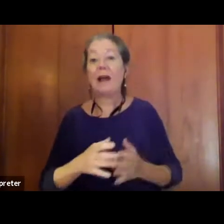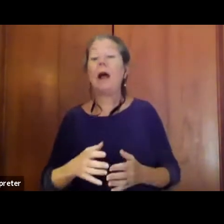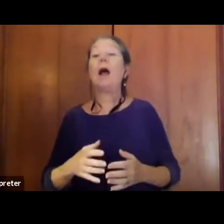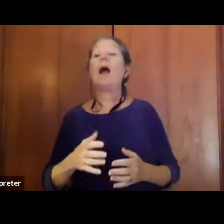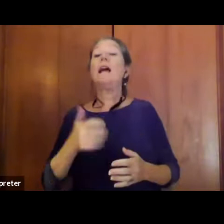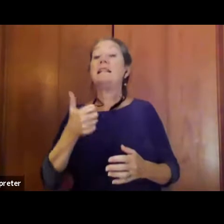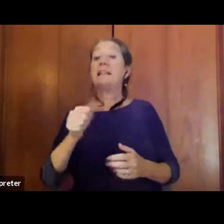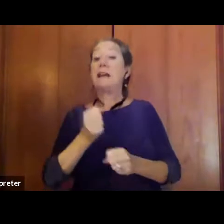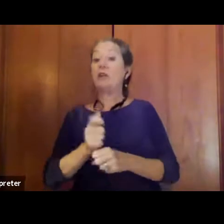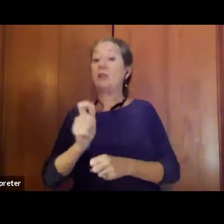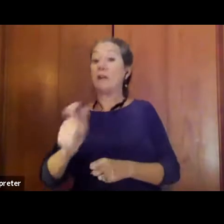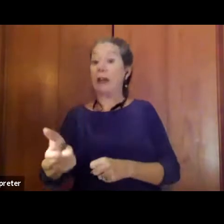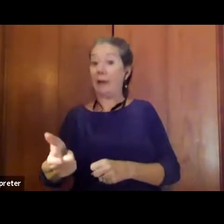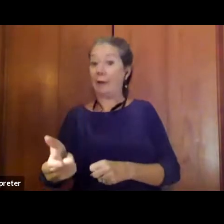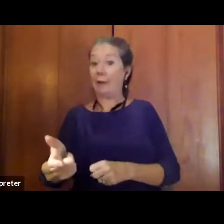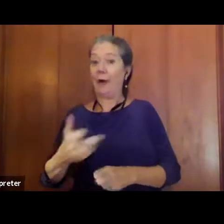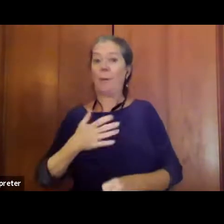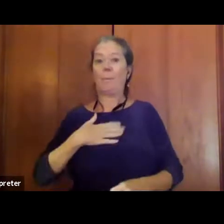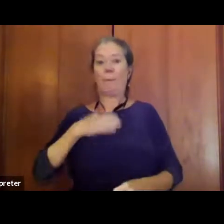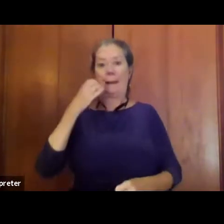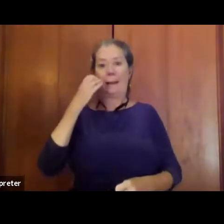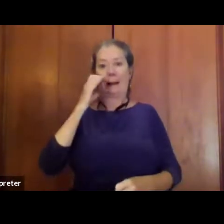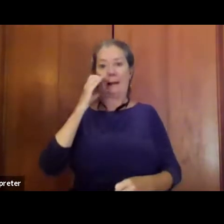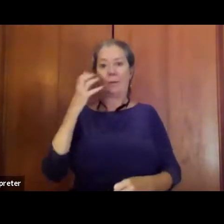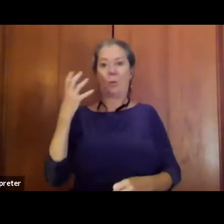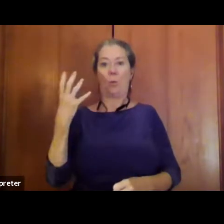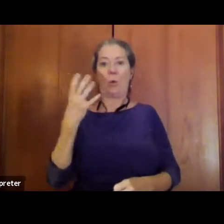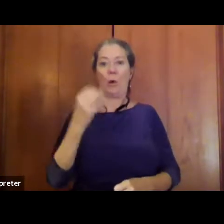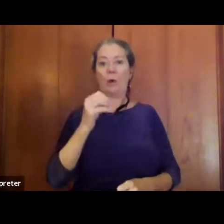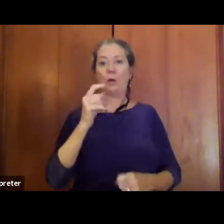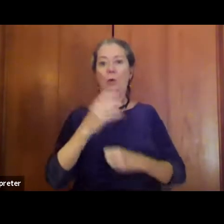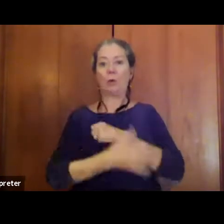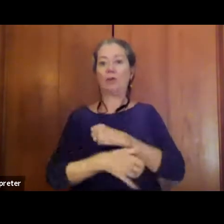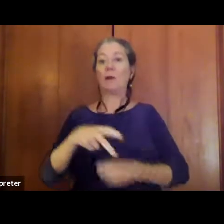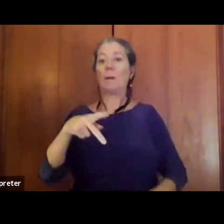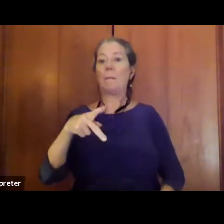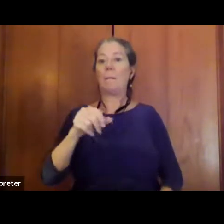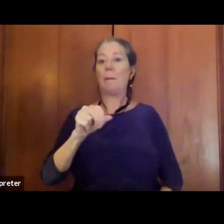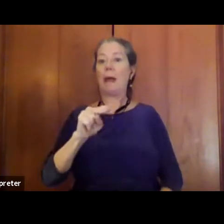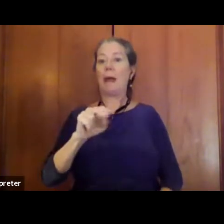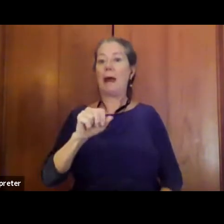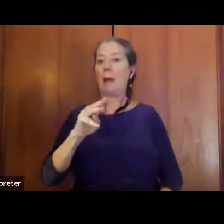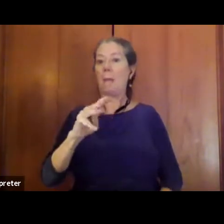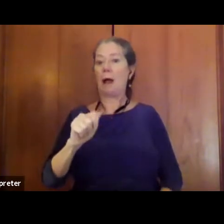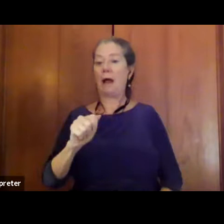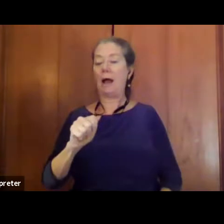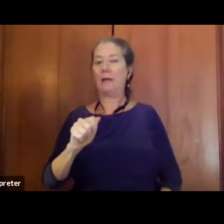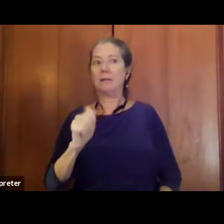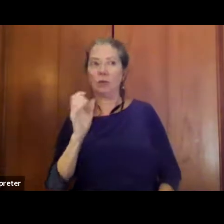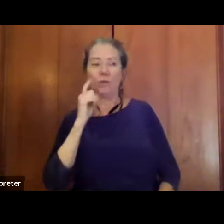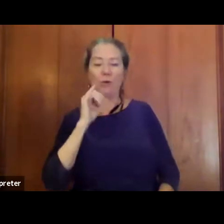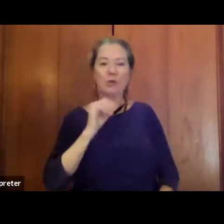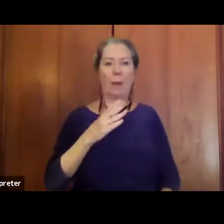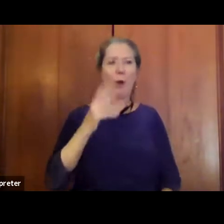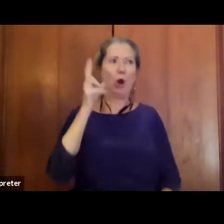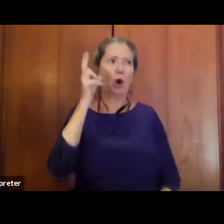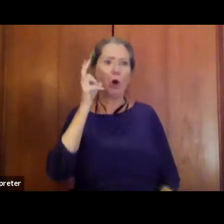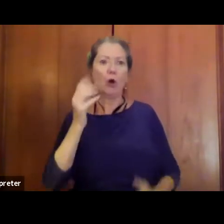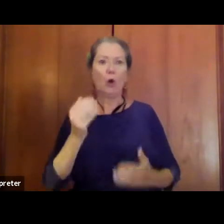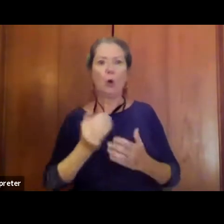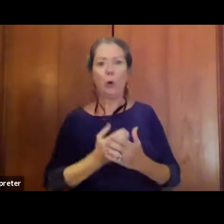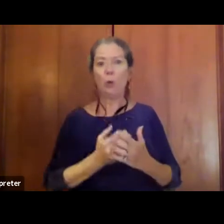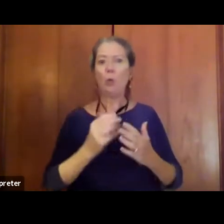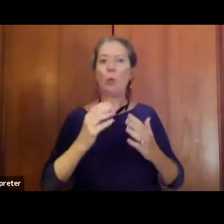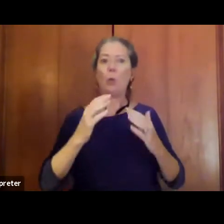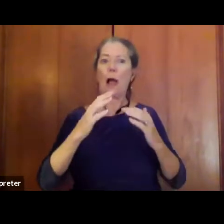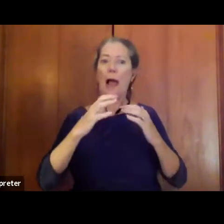Colombia, my cousin John Heidel went to Panama to seek out work. He had heard that there was a ton of new housing developments requiring